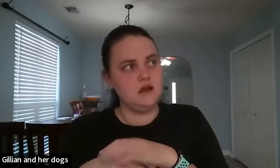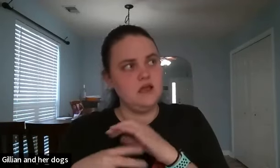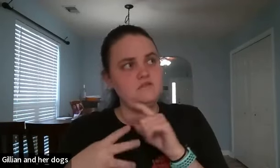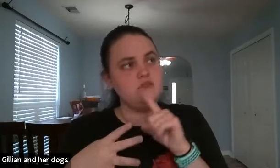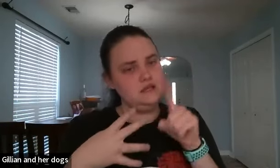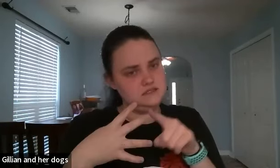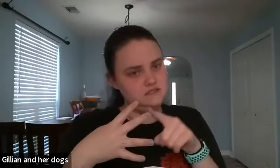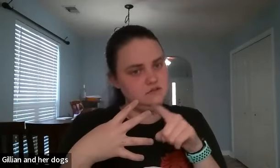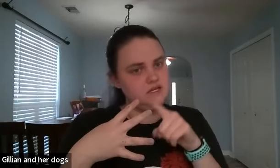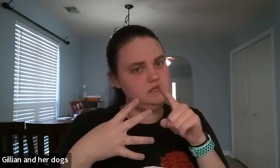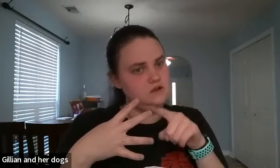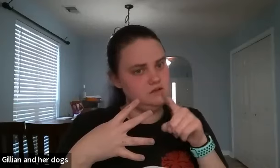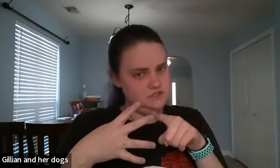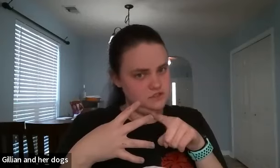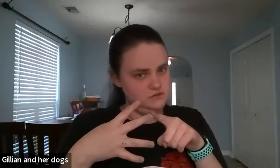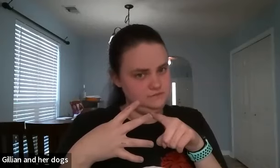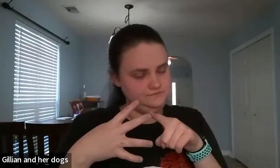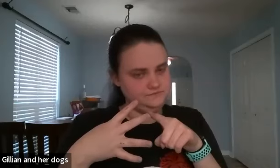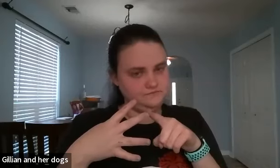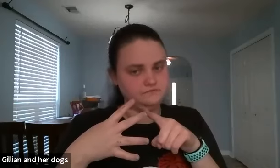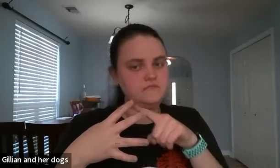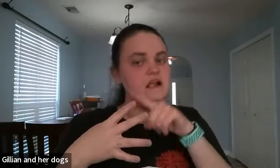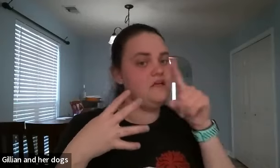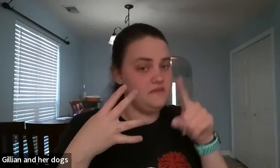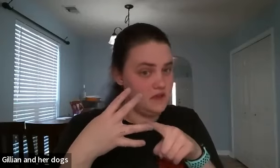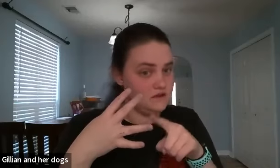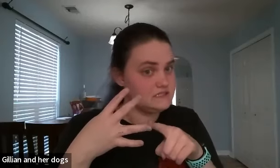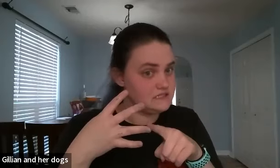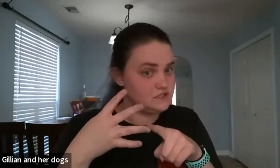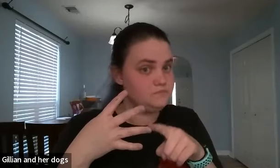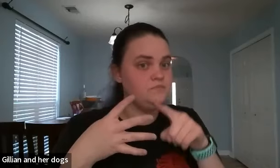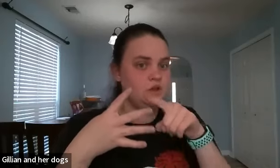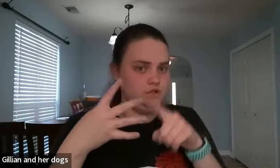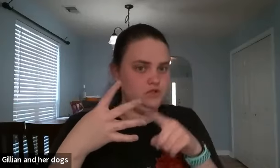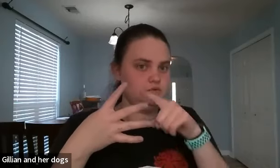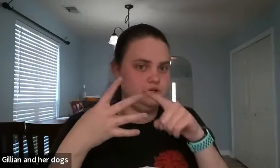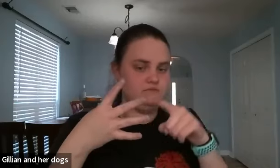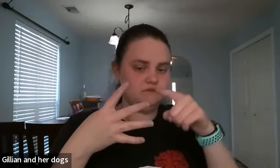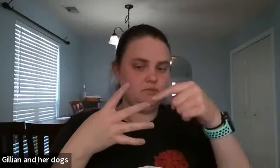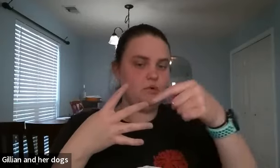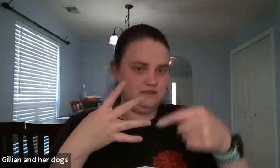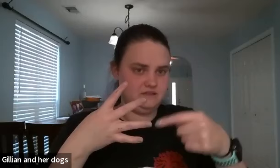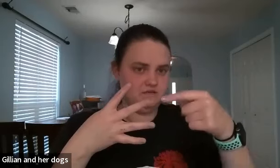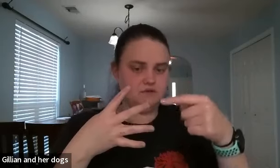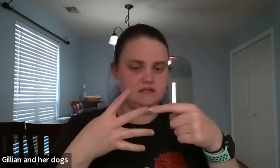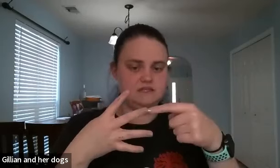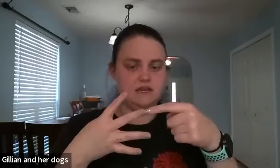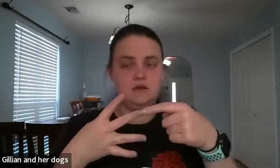I have the next sister, my younger sister, and then the youngest sister, you would point. So like saying,